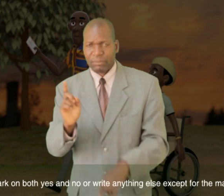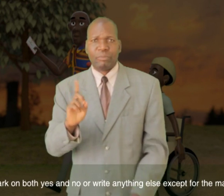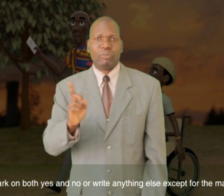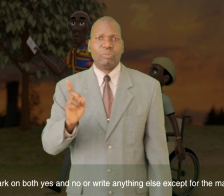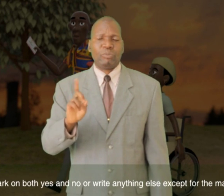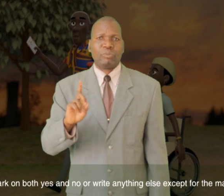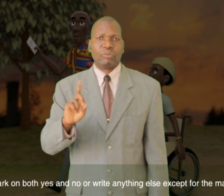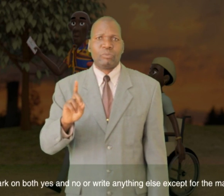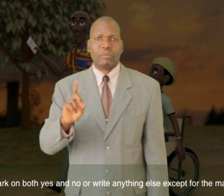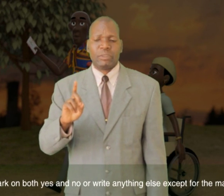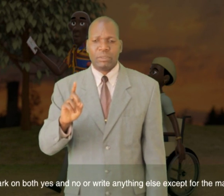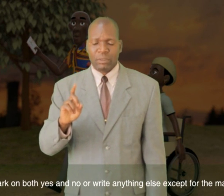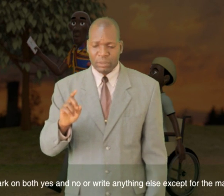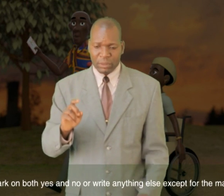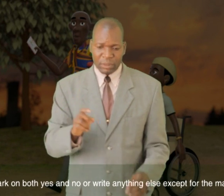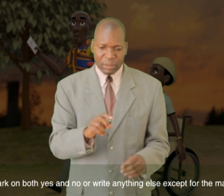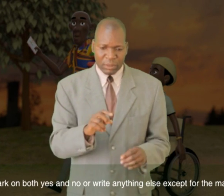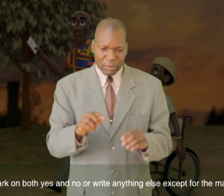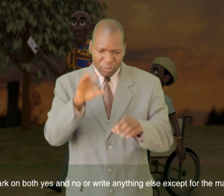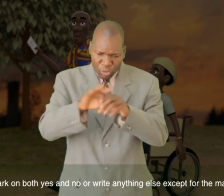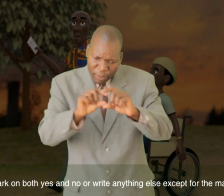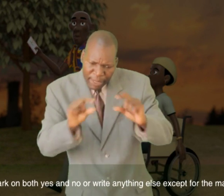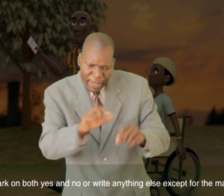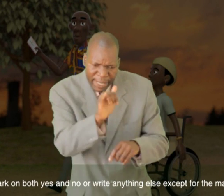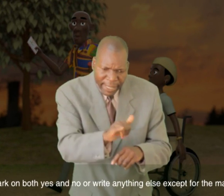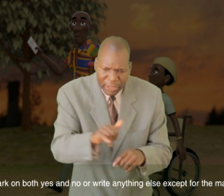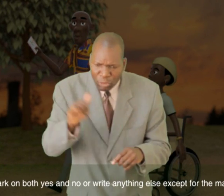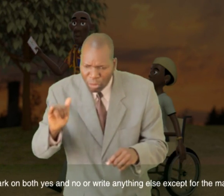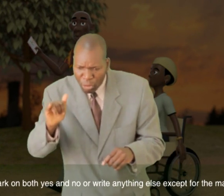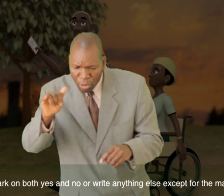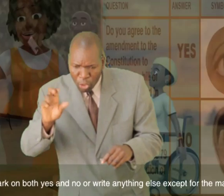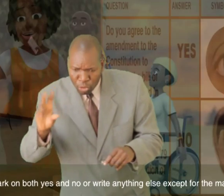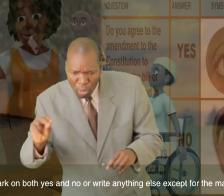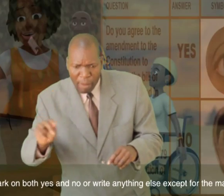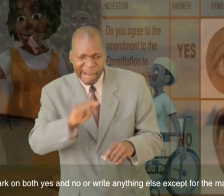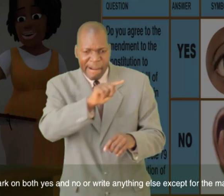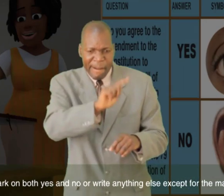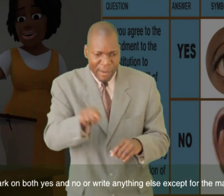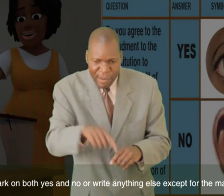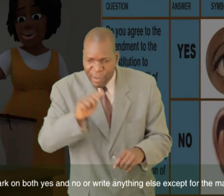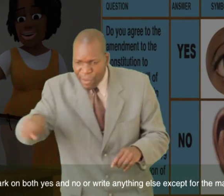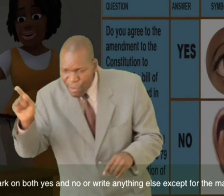Place a mark on both yes and no, or write anything else except for the mark X.